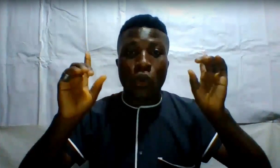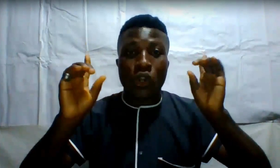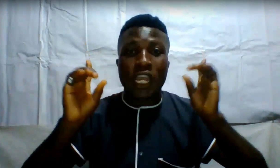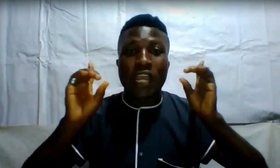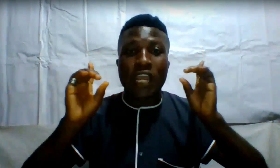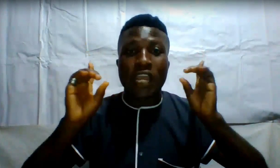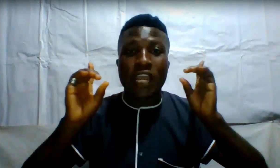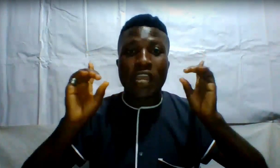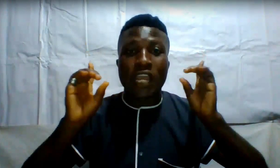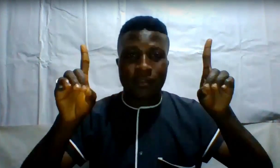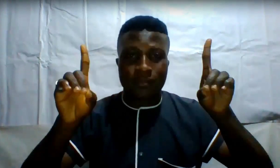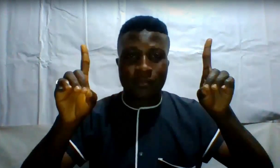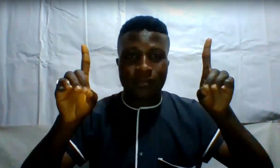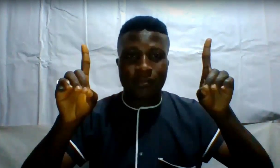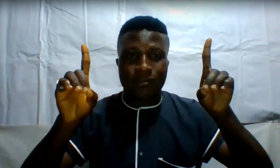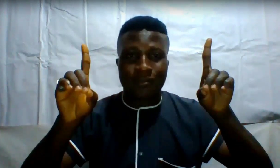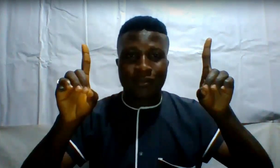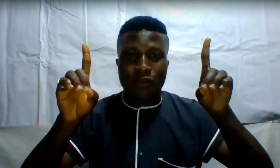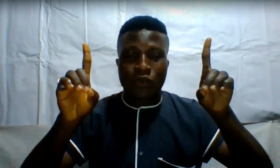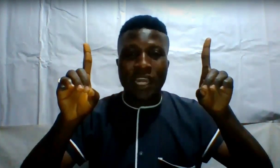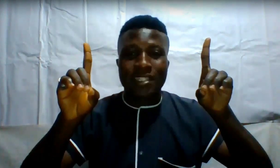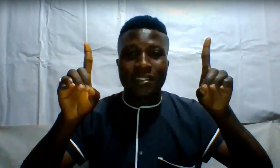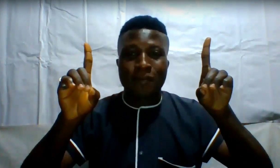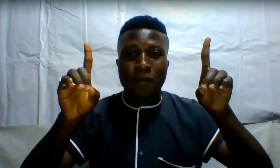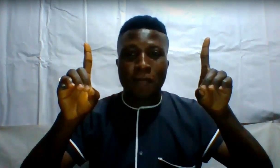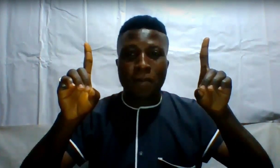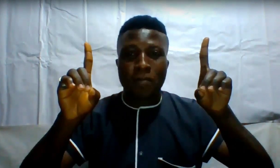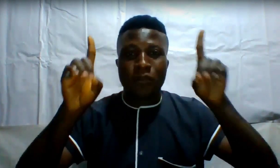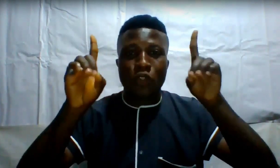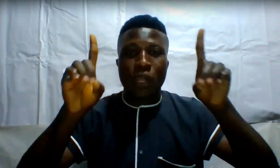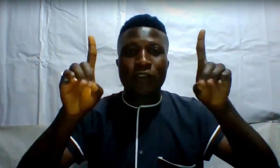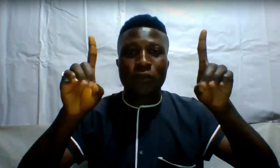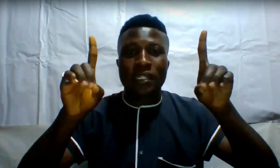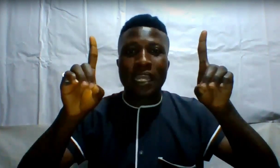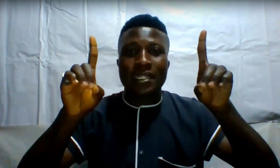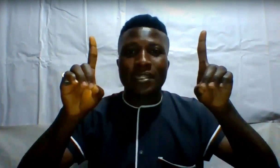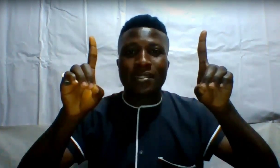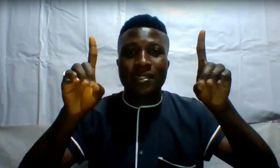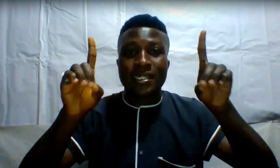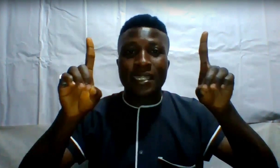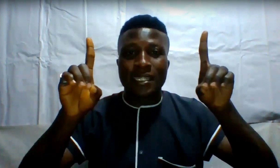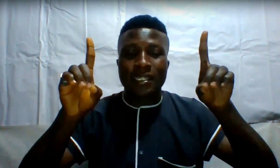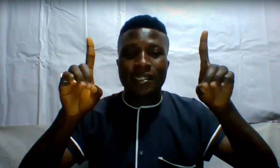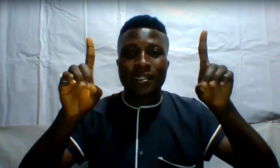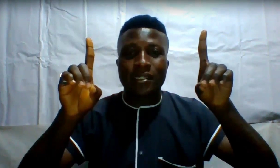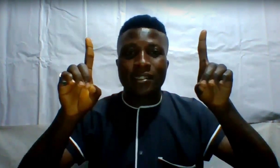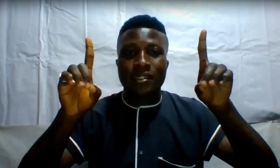1, right? So we have something like this, D, D.